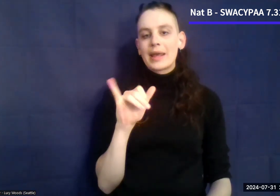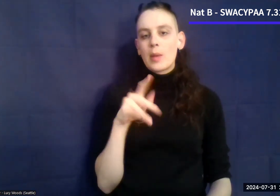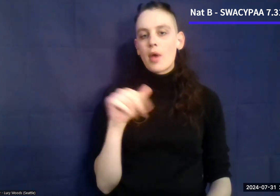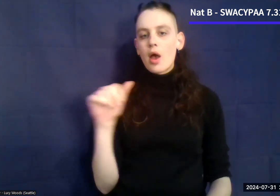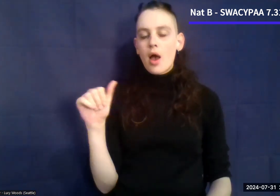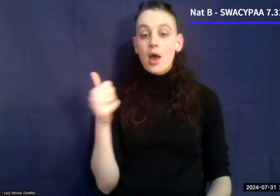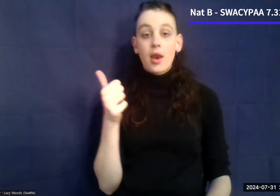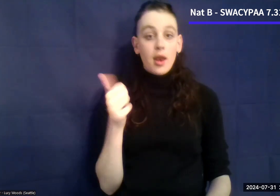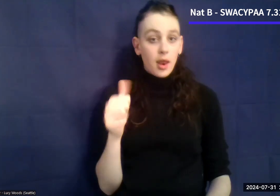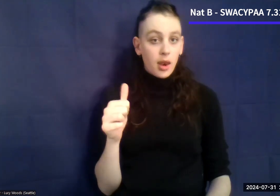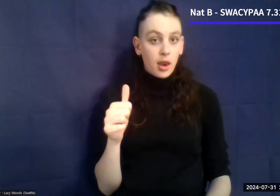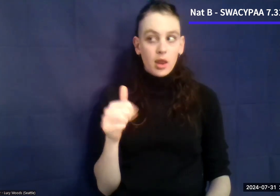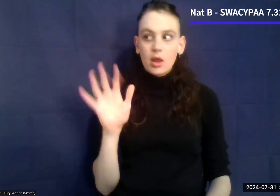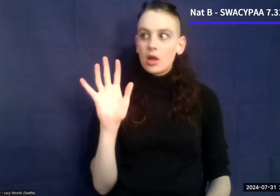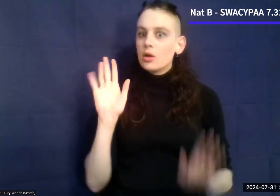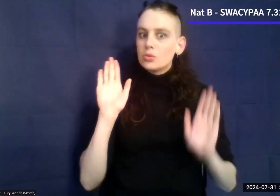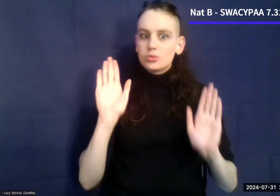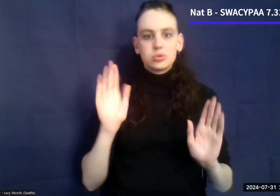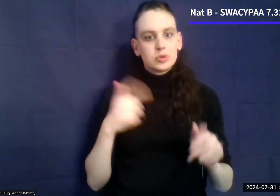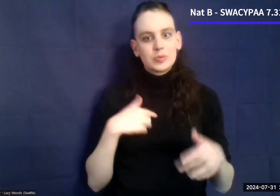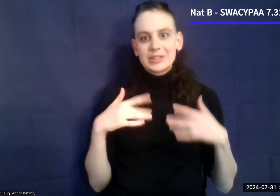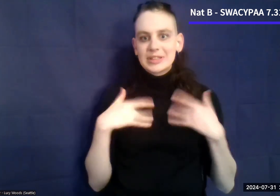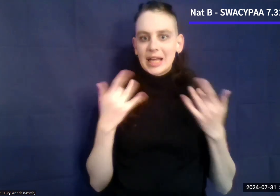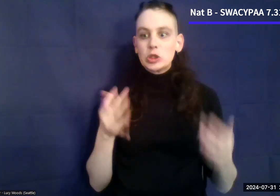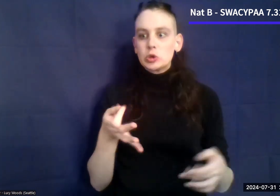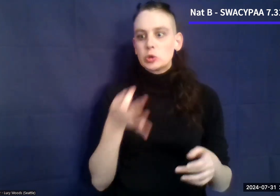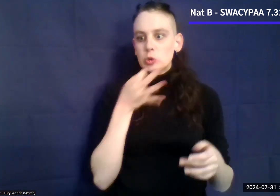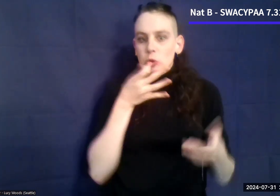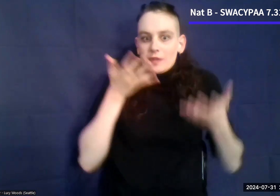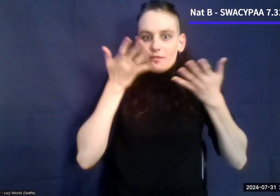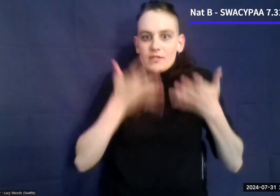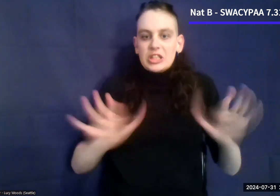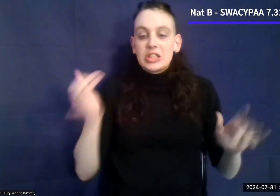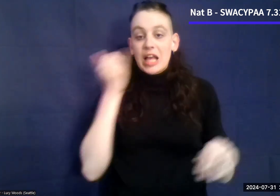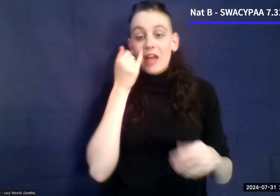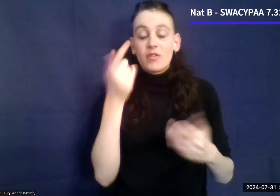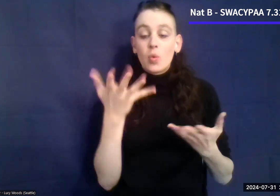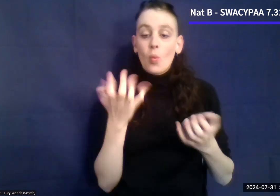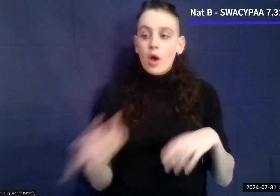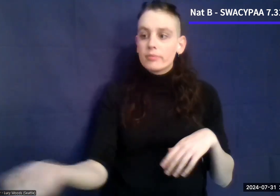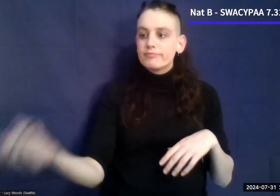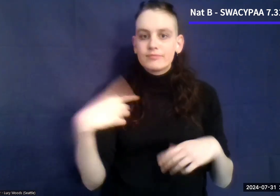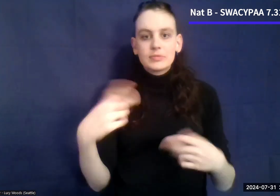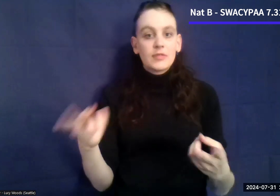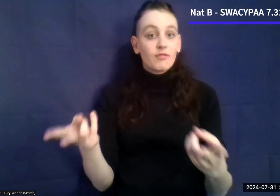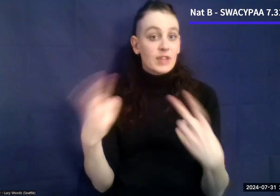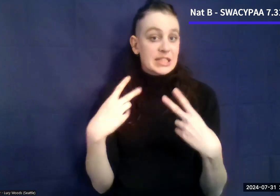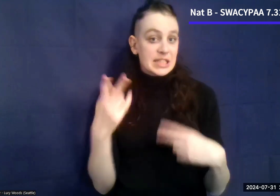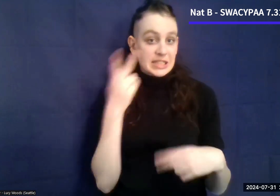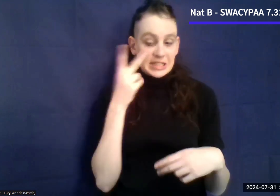is crazy. It's almost over. If you want to come see me in person, it's